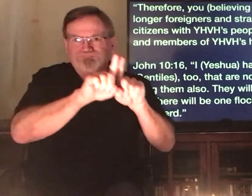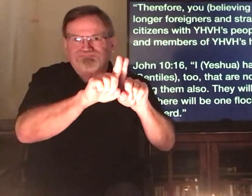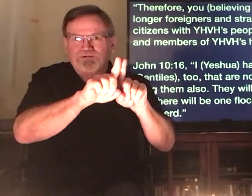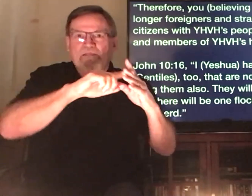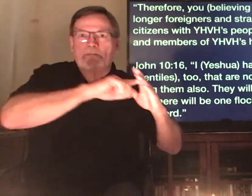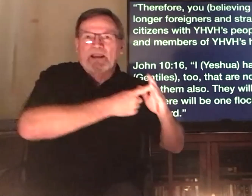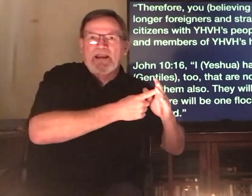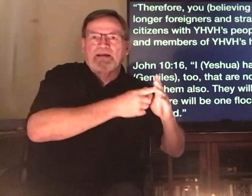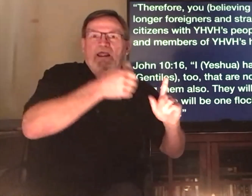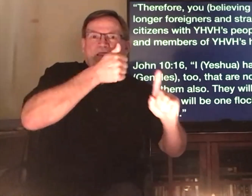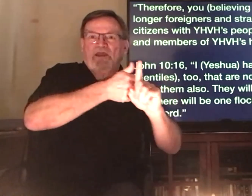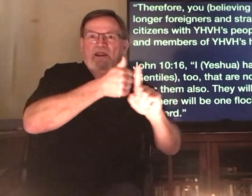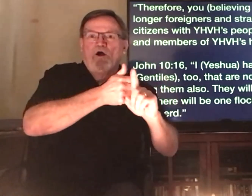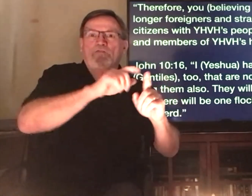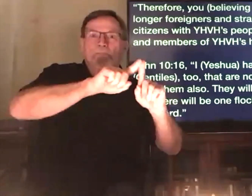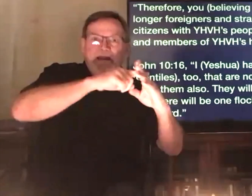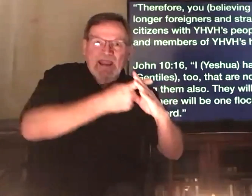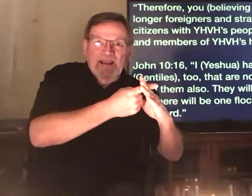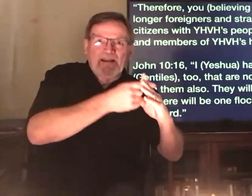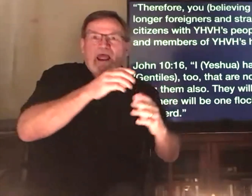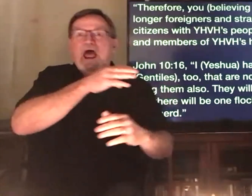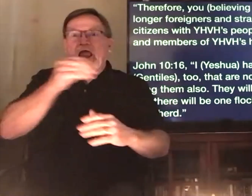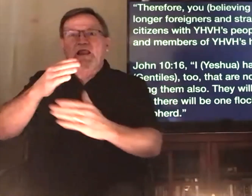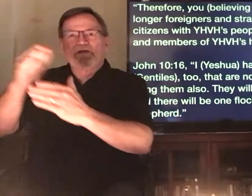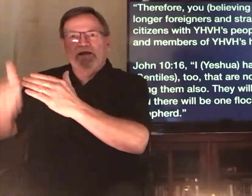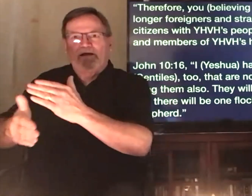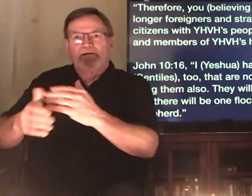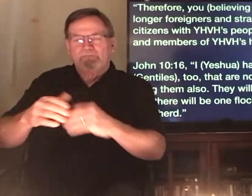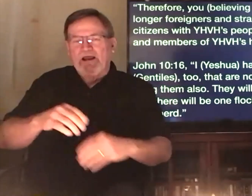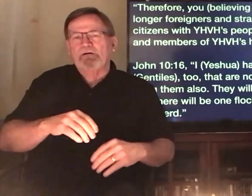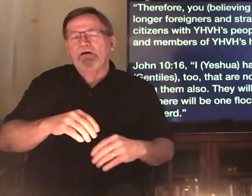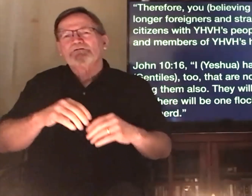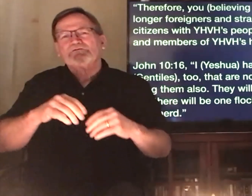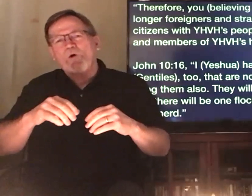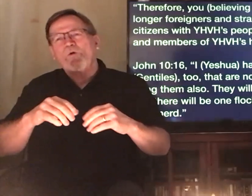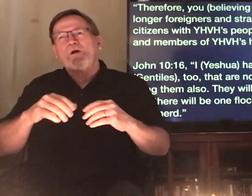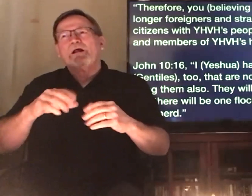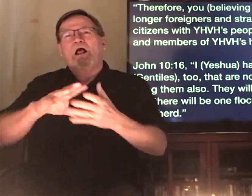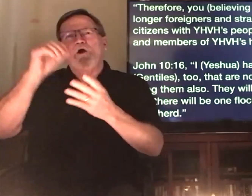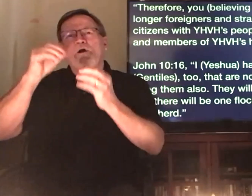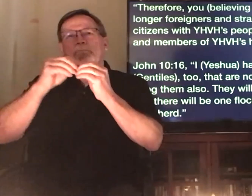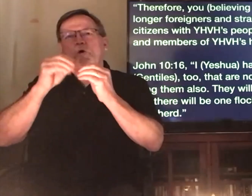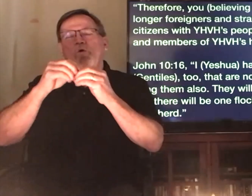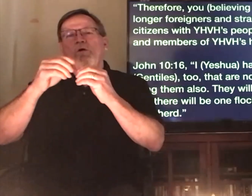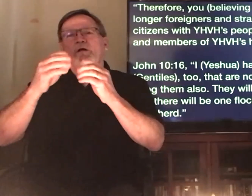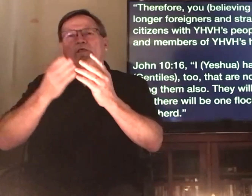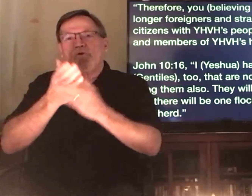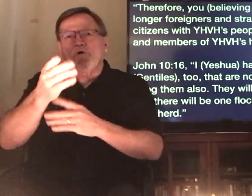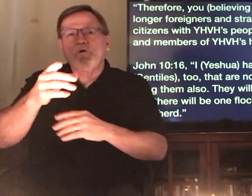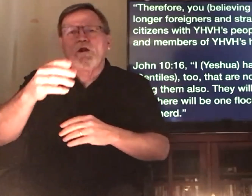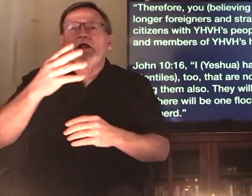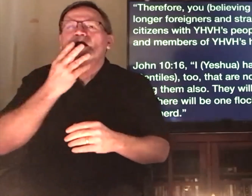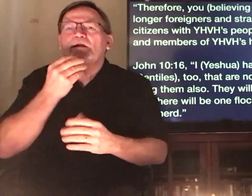Therefore, you, Paul still talking to Gentile, therefore you, believing Gentile,